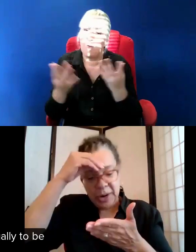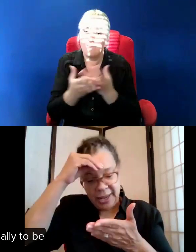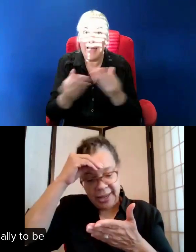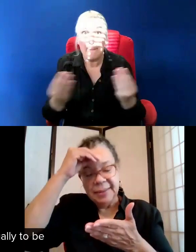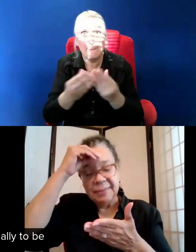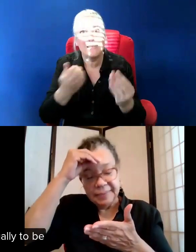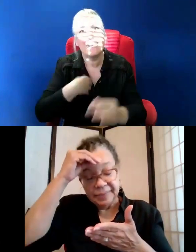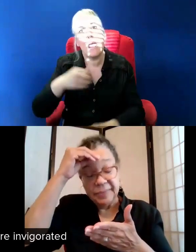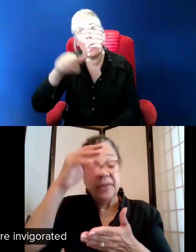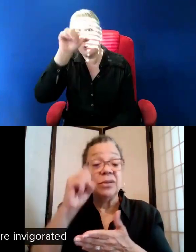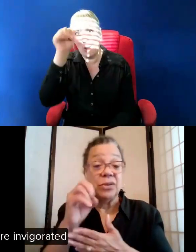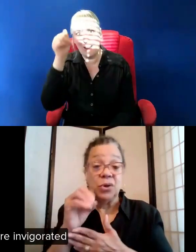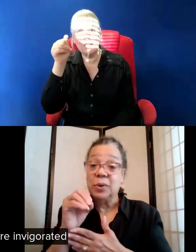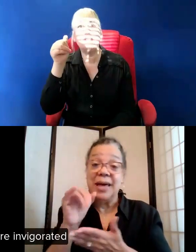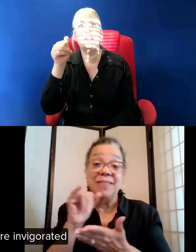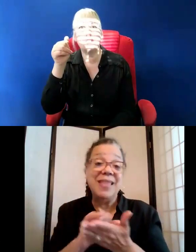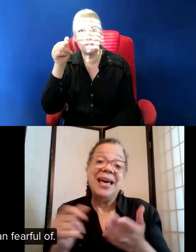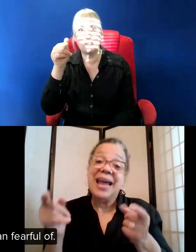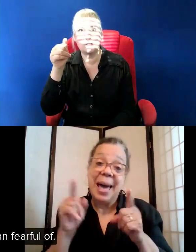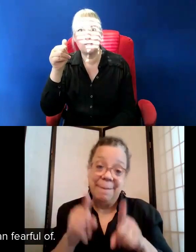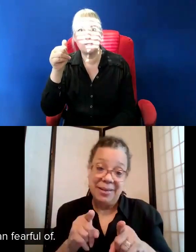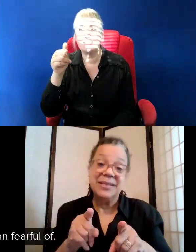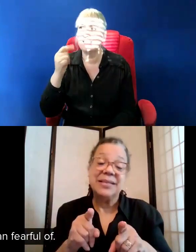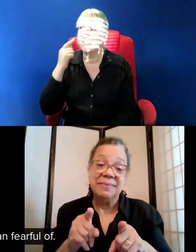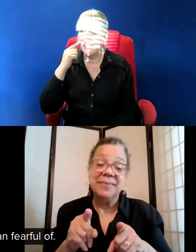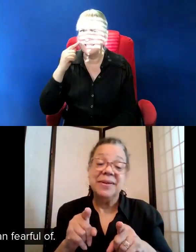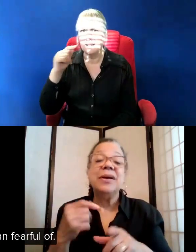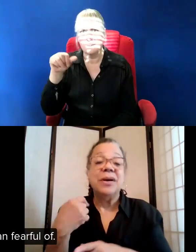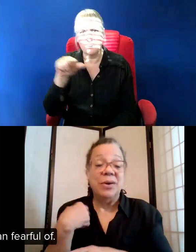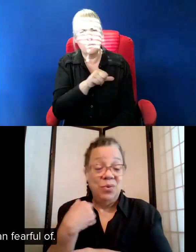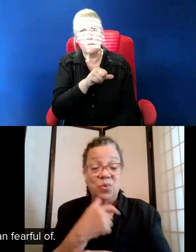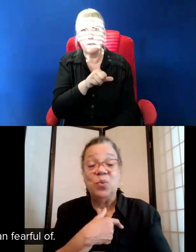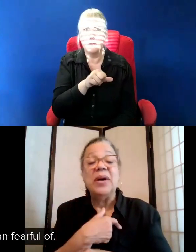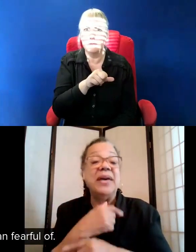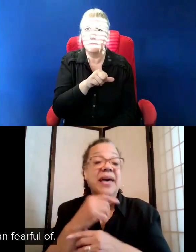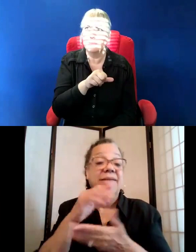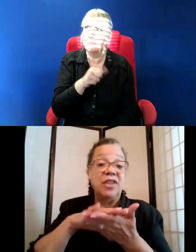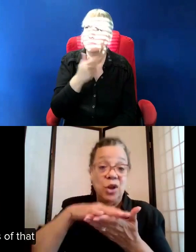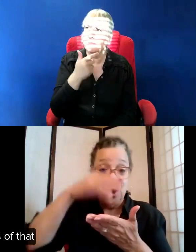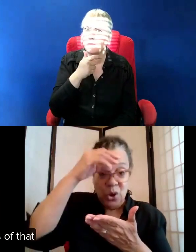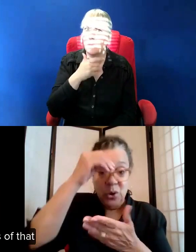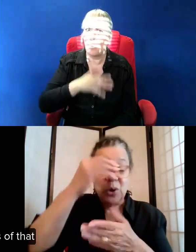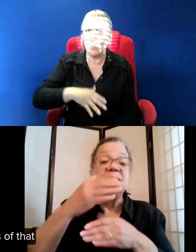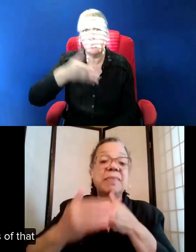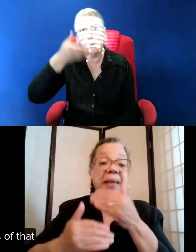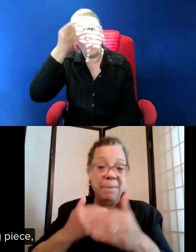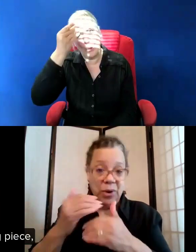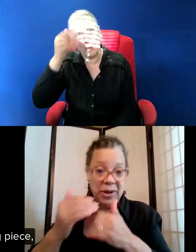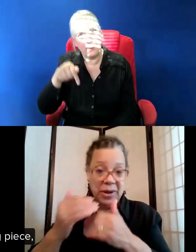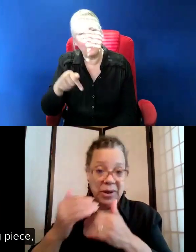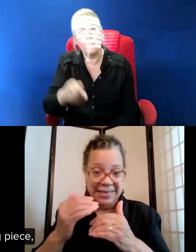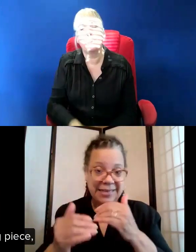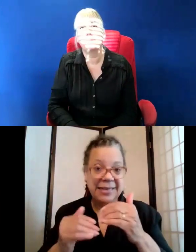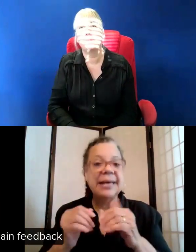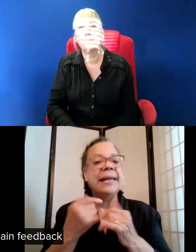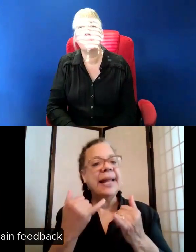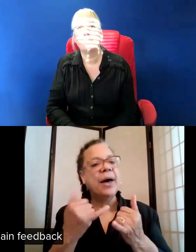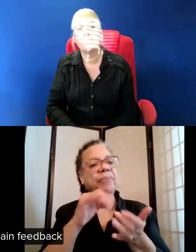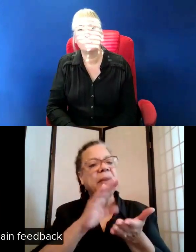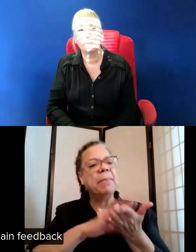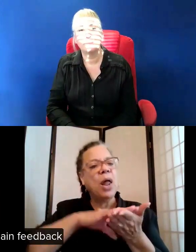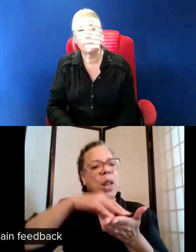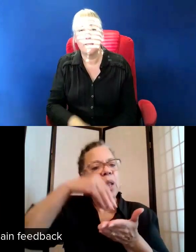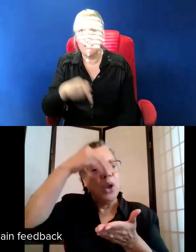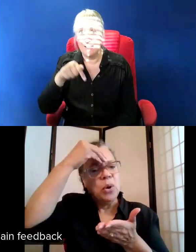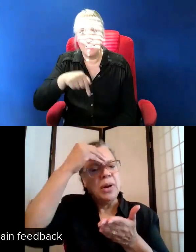actually to be something we're invigorated by rather than fearful of. In terms of that learning piece, how